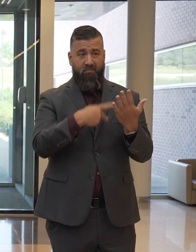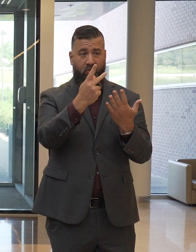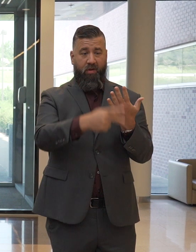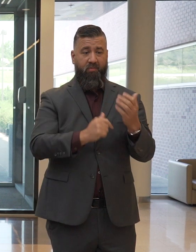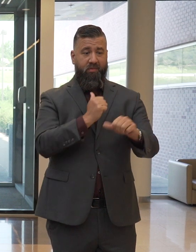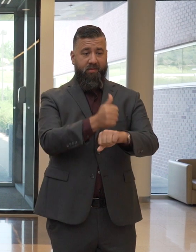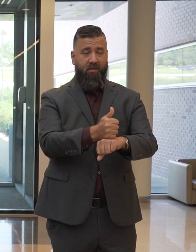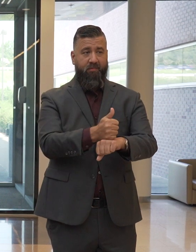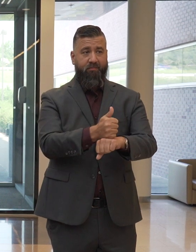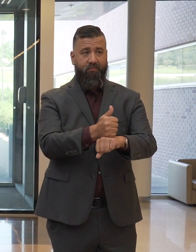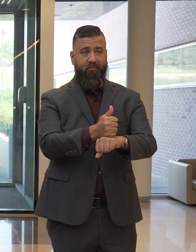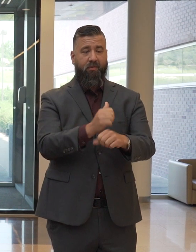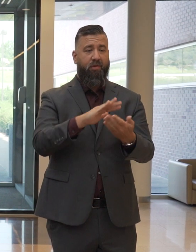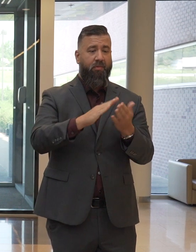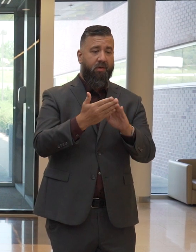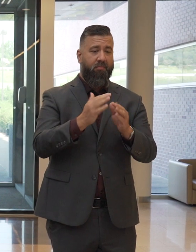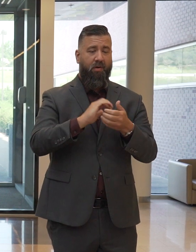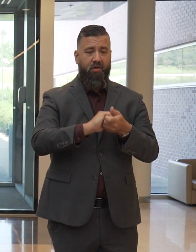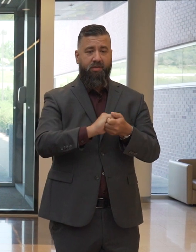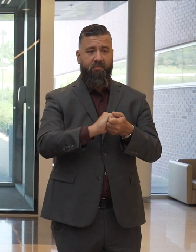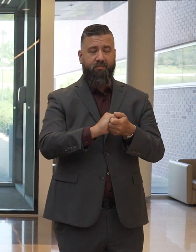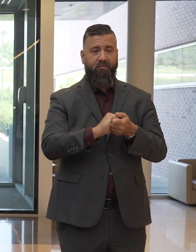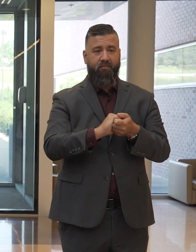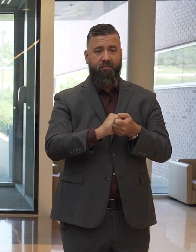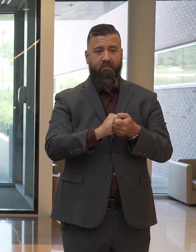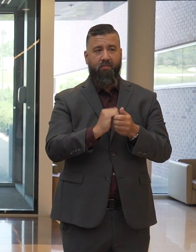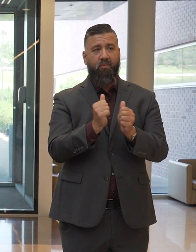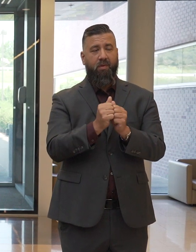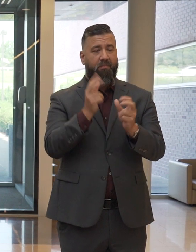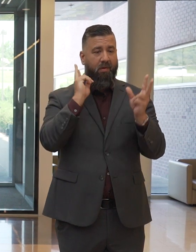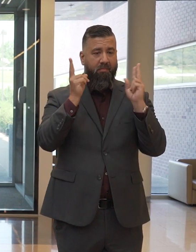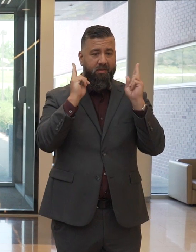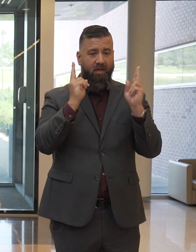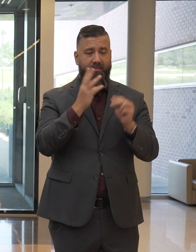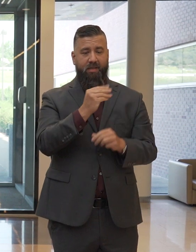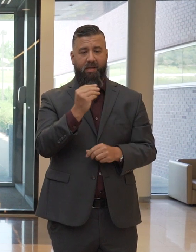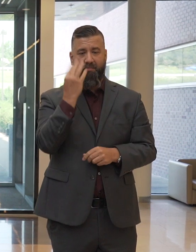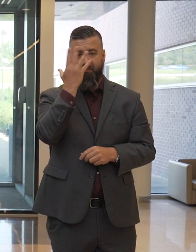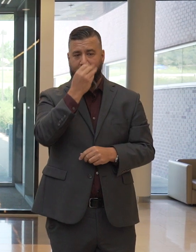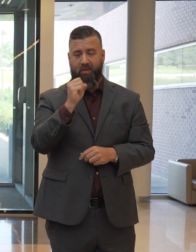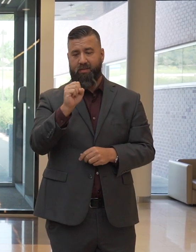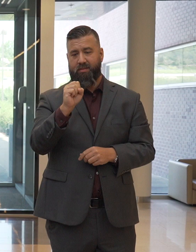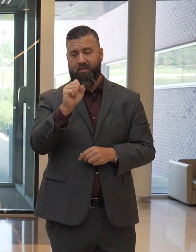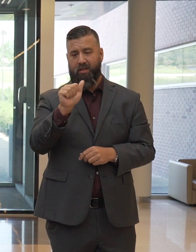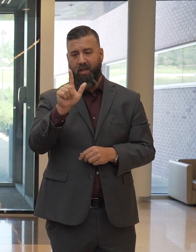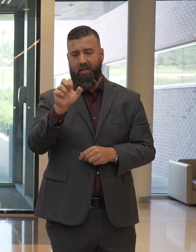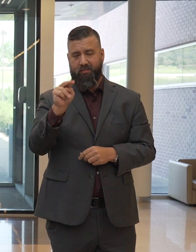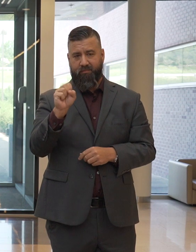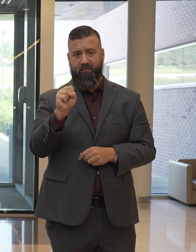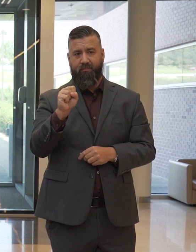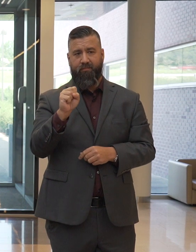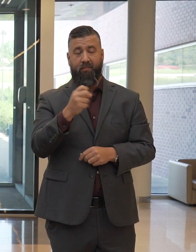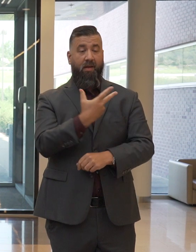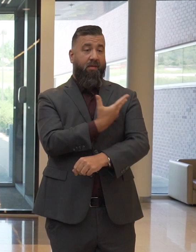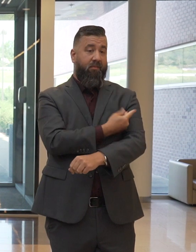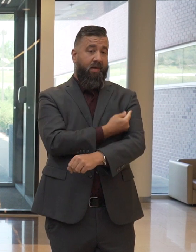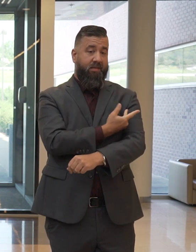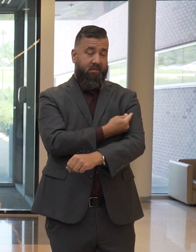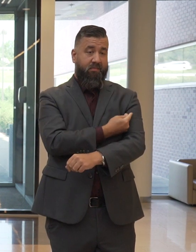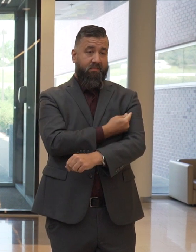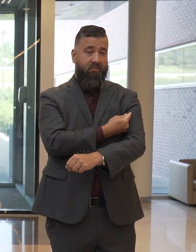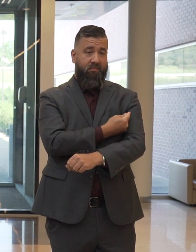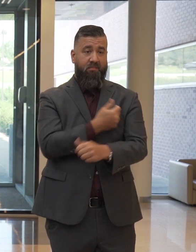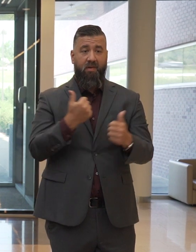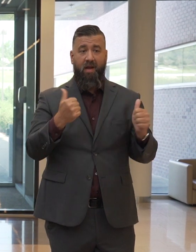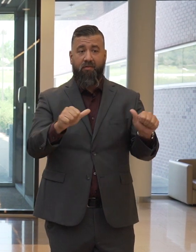we see are community partnerships, are partnerships with barbershops and beauty salons, and